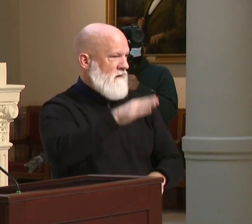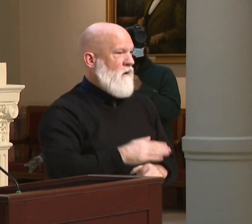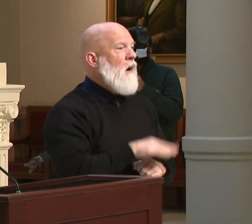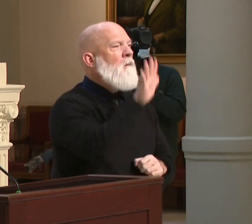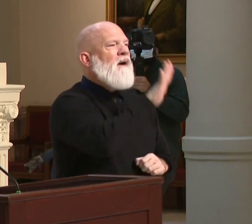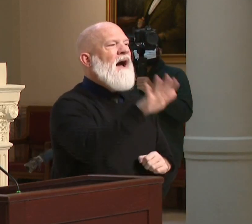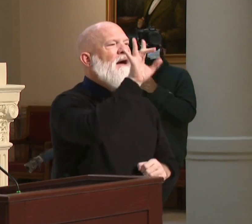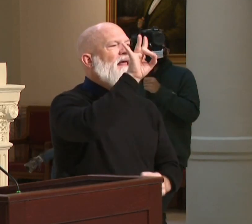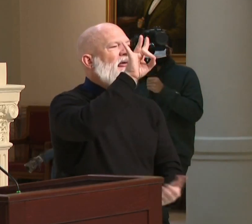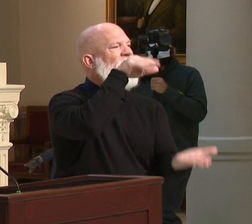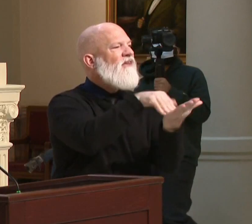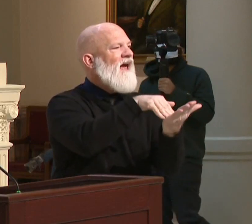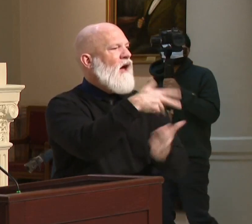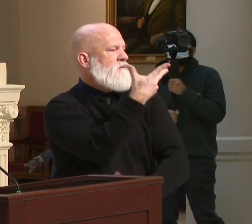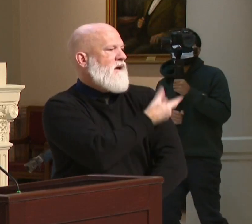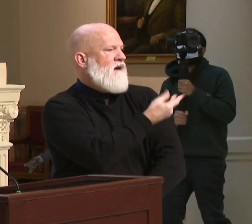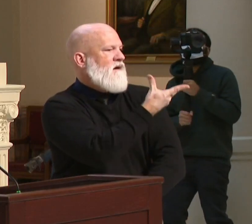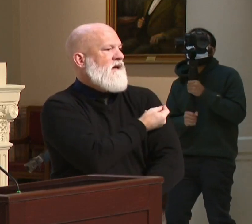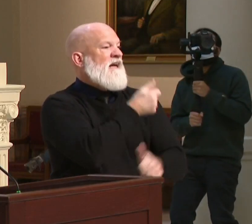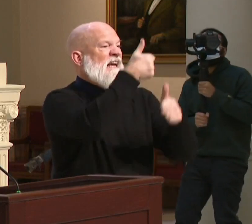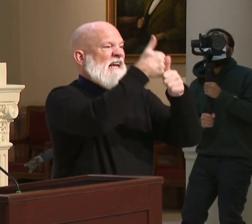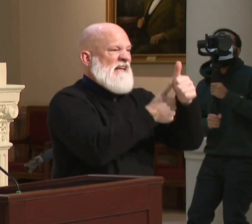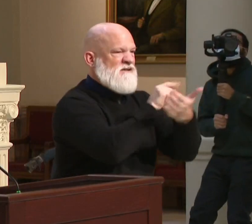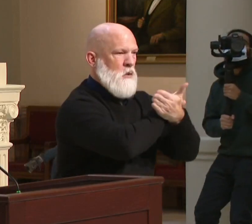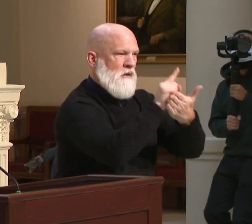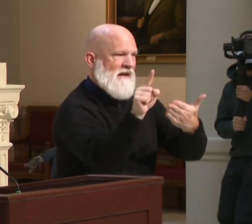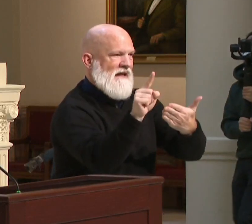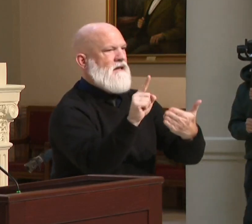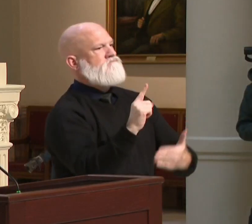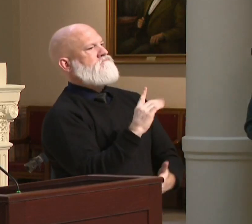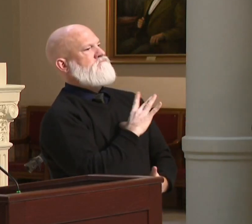week. As of today, we have administered